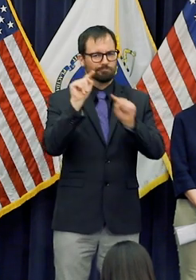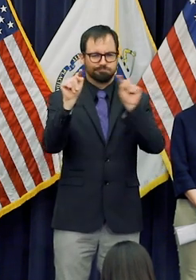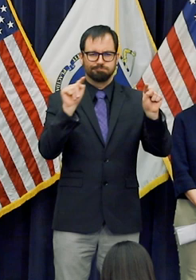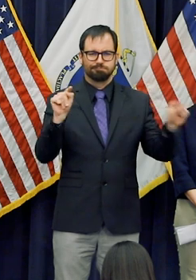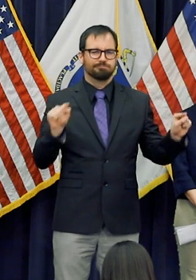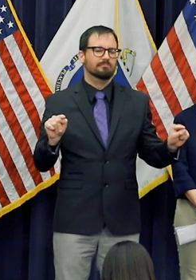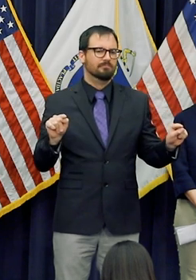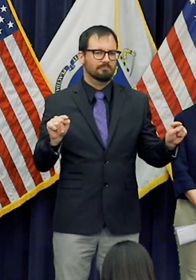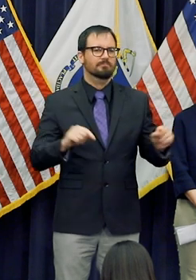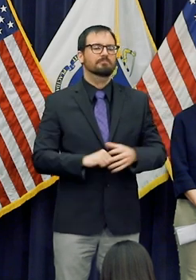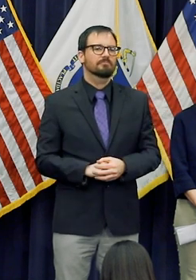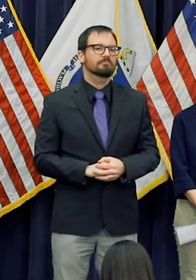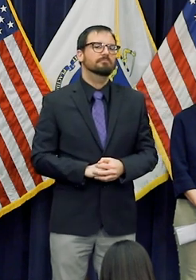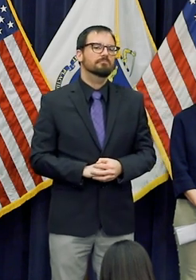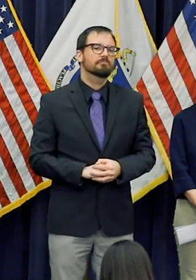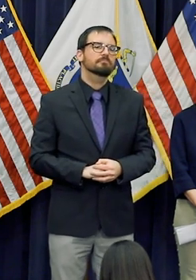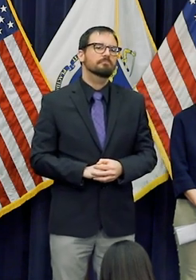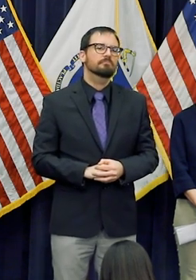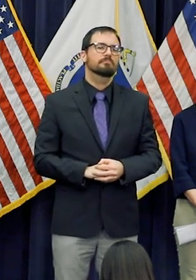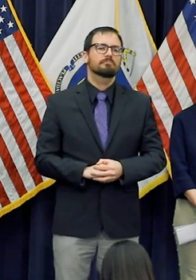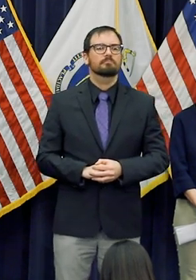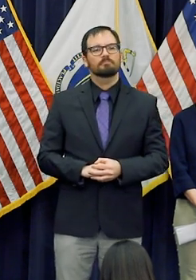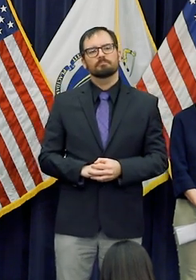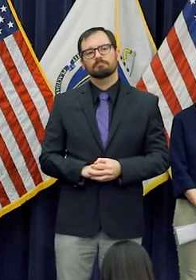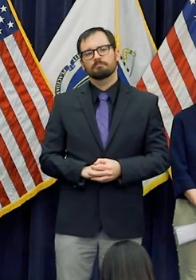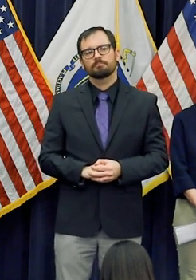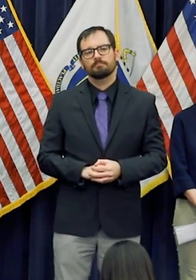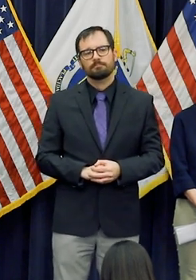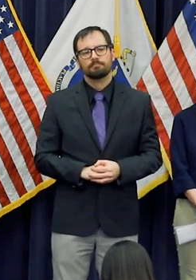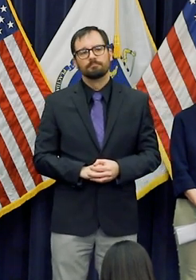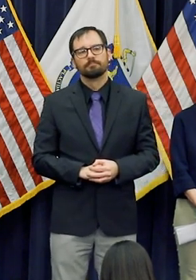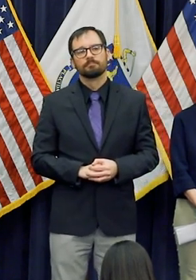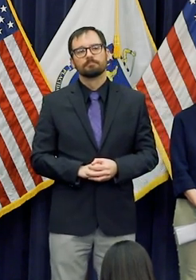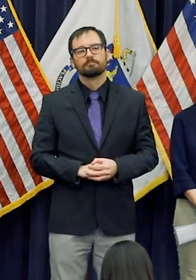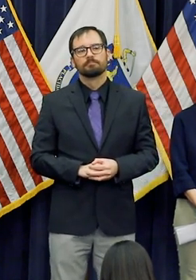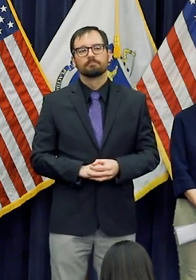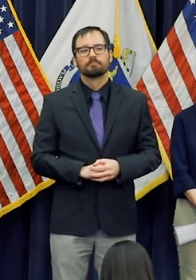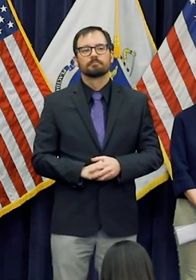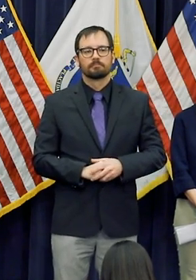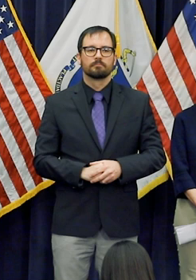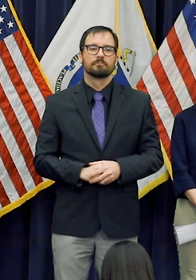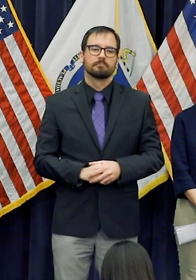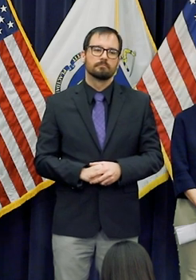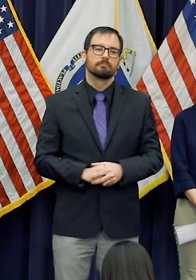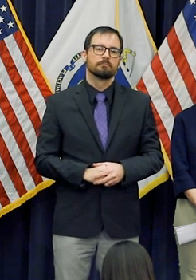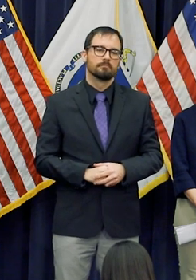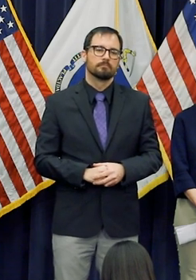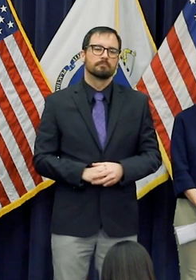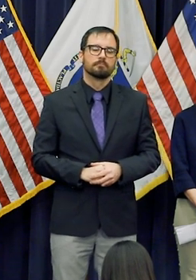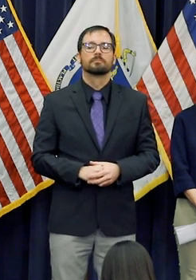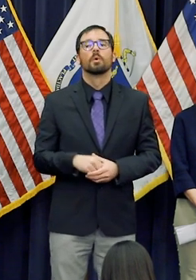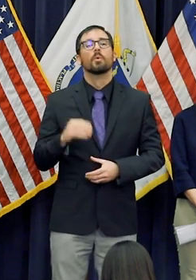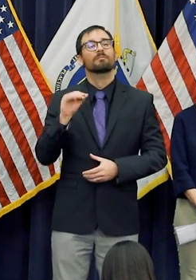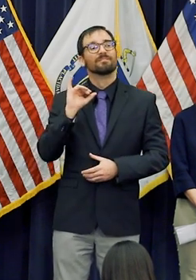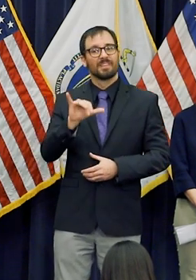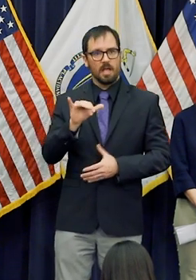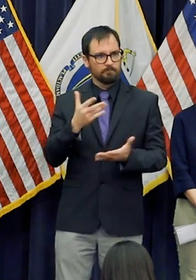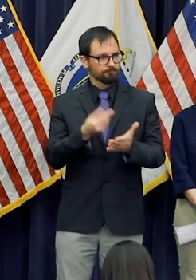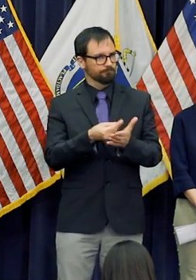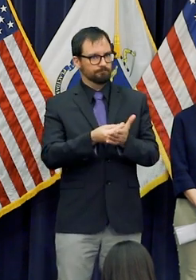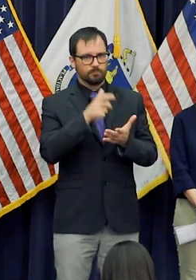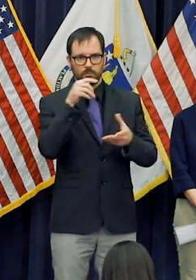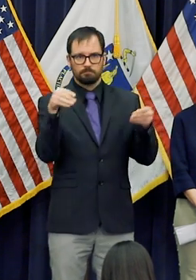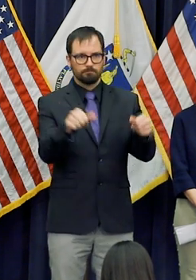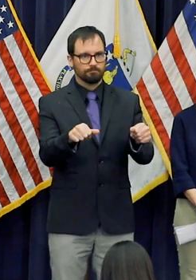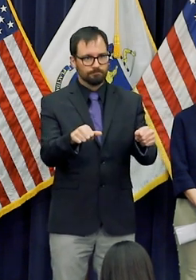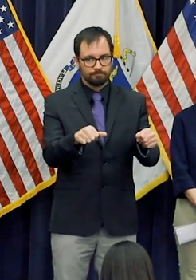to receive child care subsidy payments from the state in order to ensure that the programs will be able to reopen once the crisis is